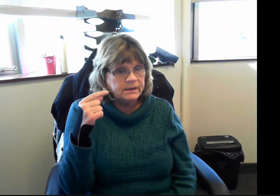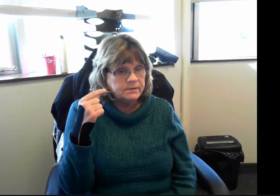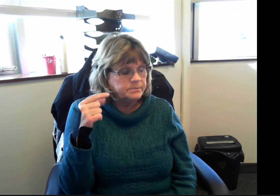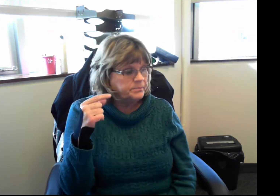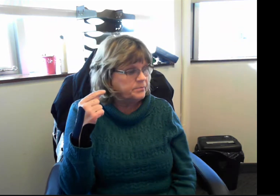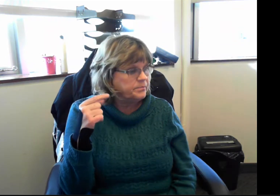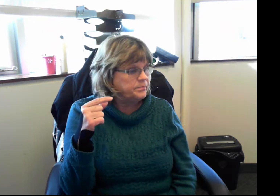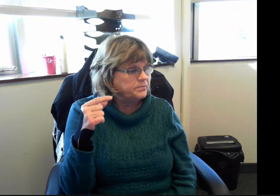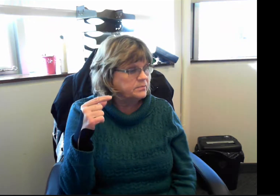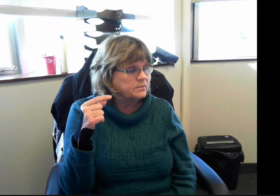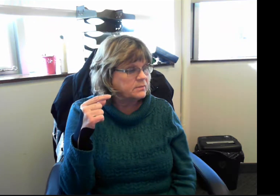green,